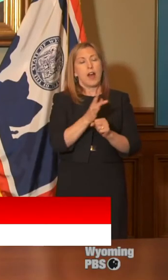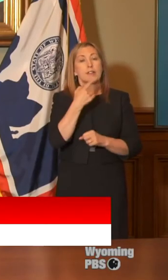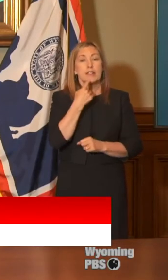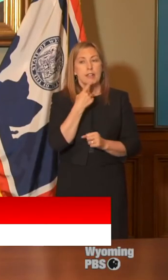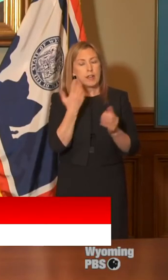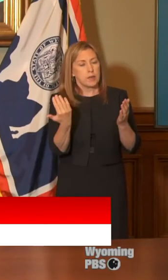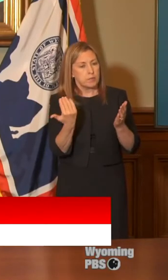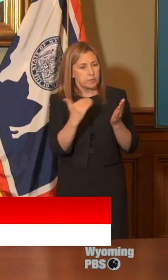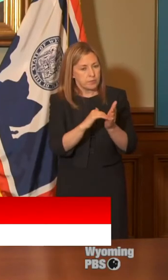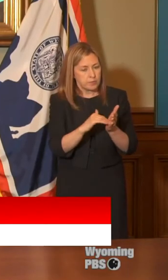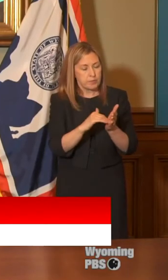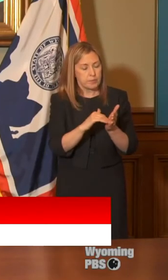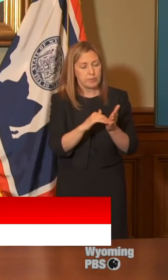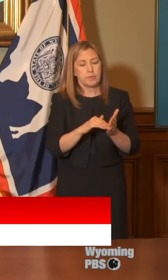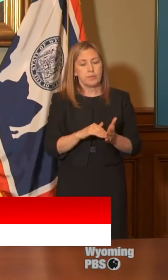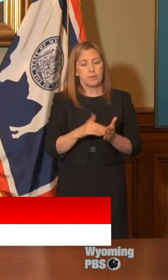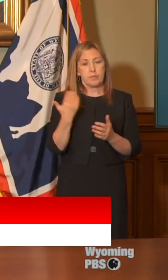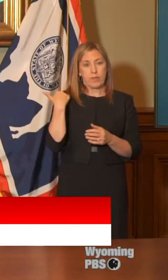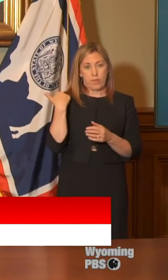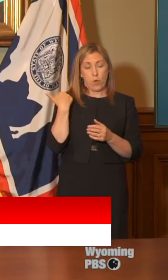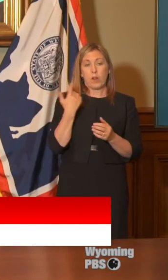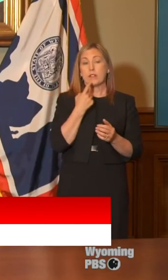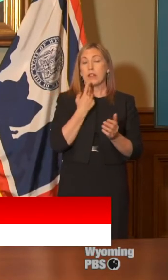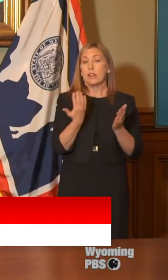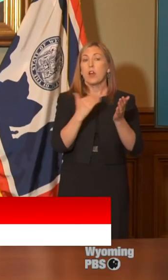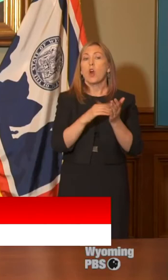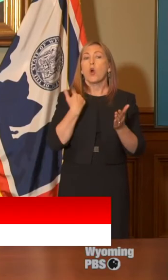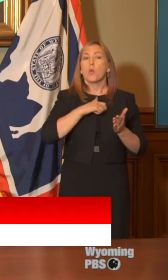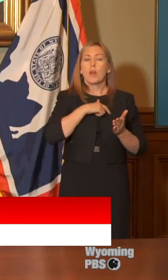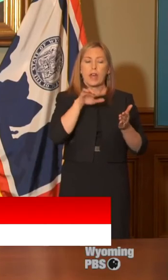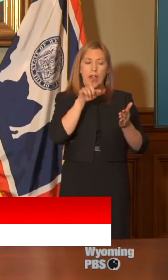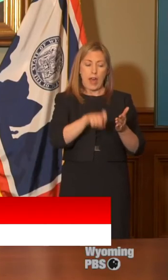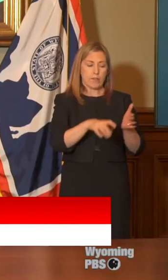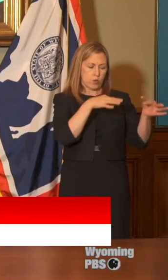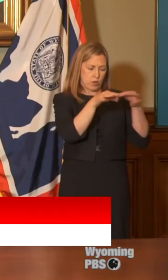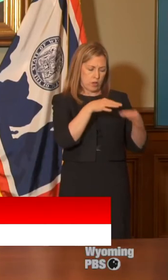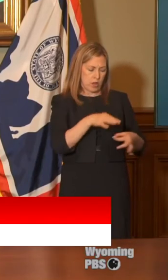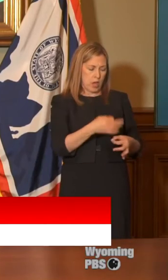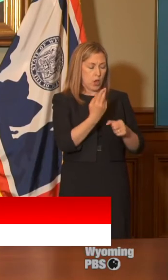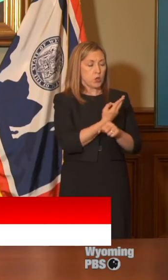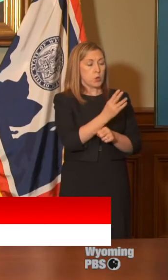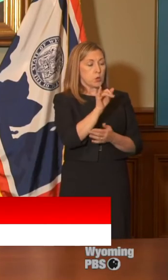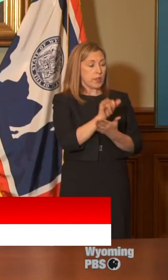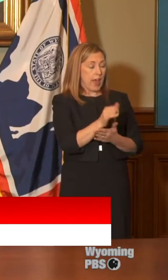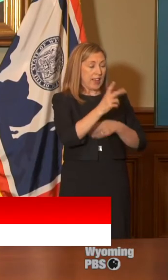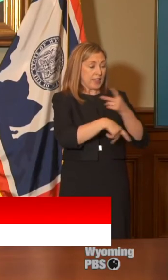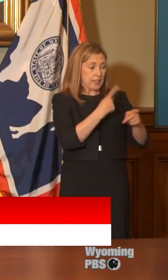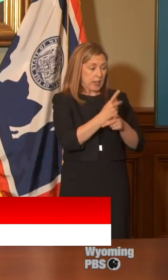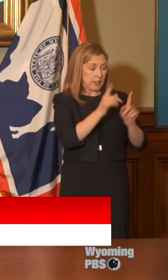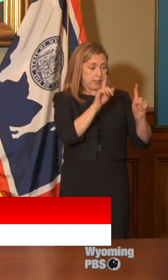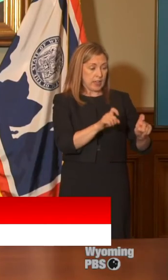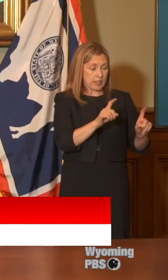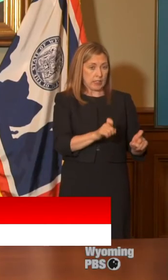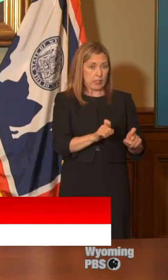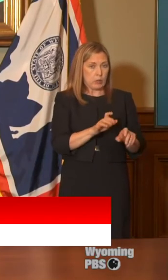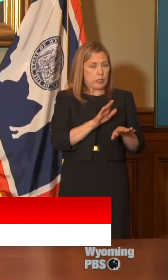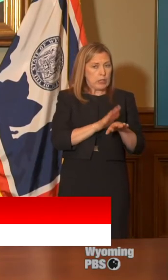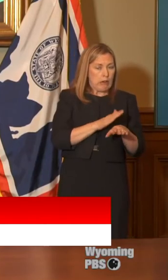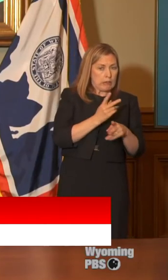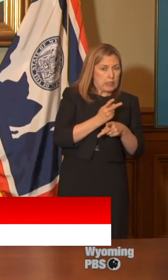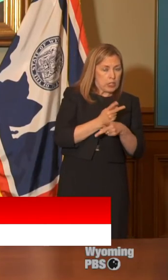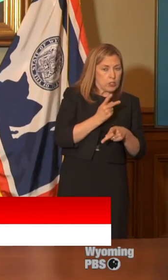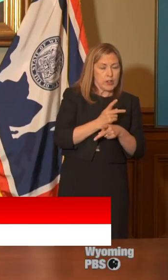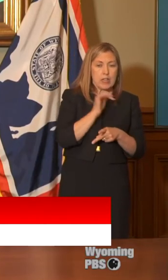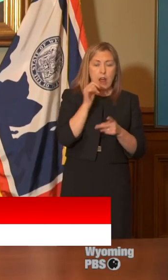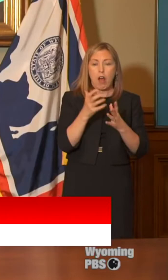but I'll reiterate just that we have to interpret those results and use that type of testing with caution. There's still not a lot of